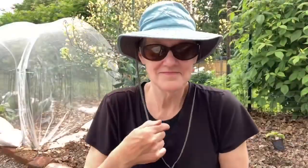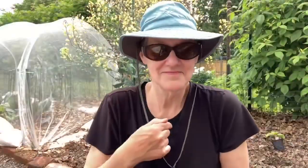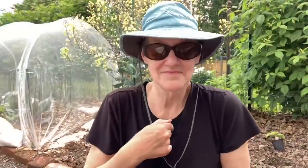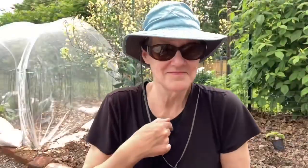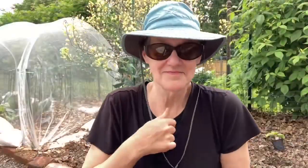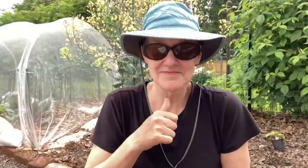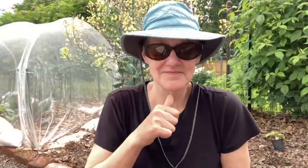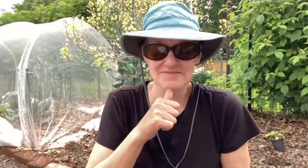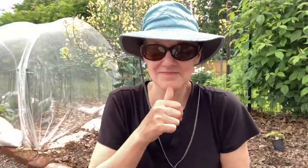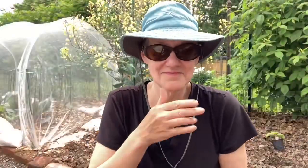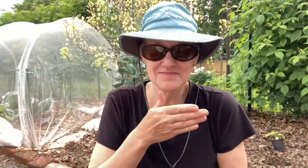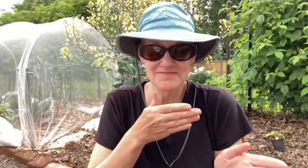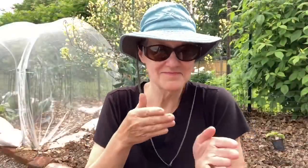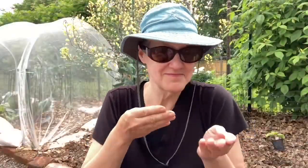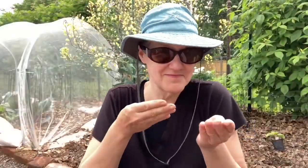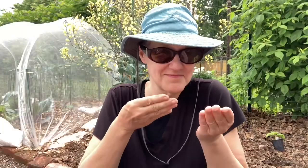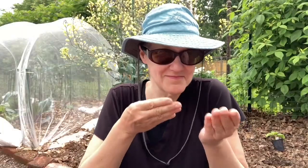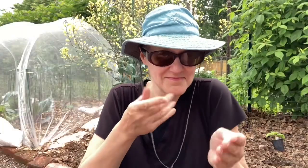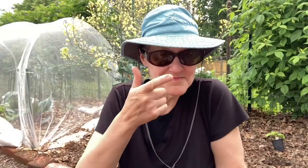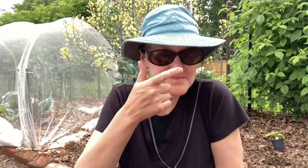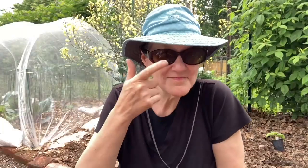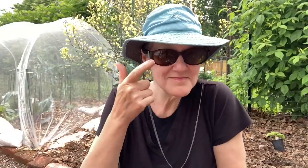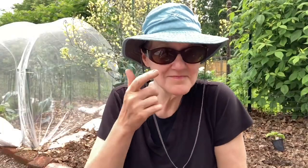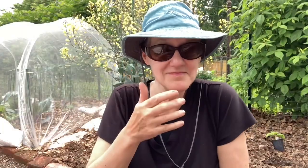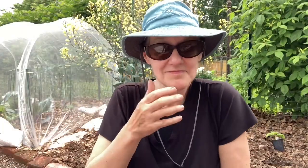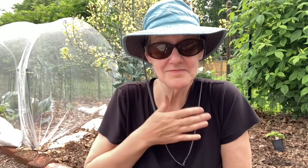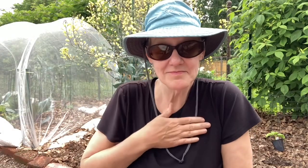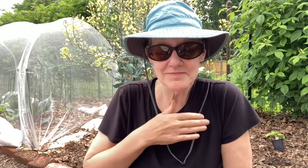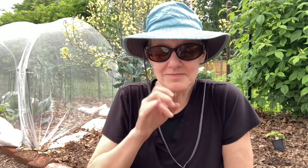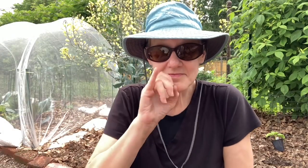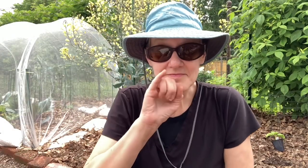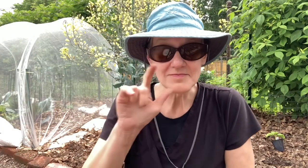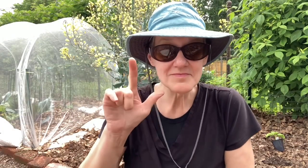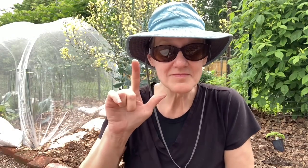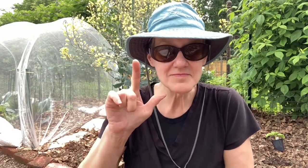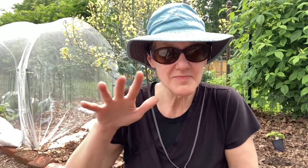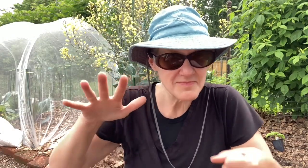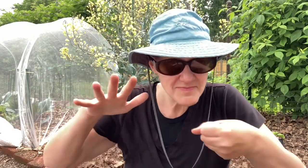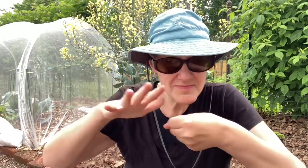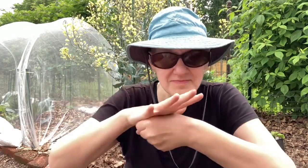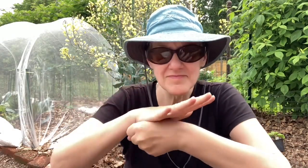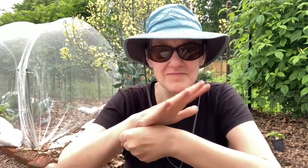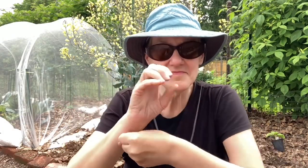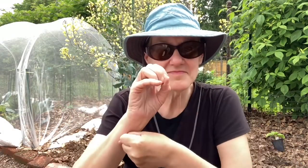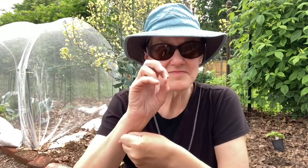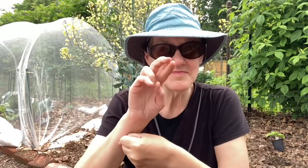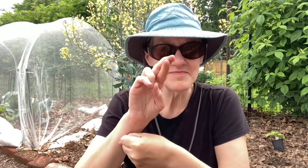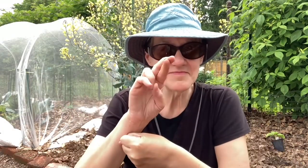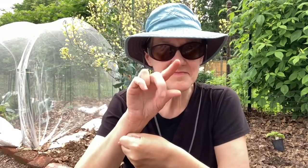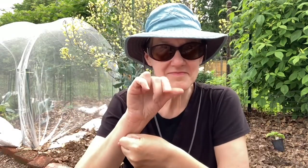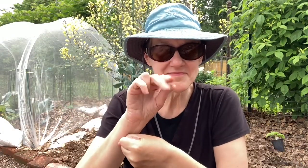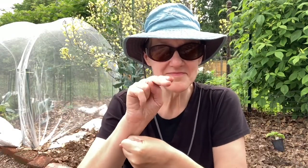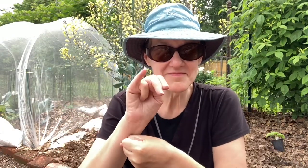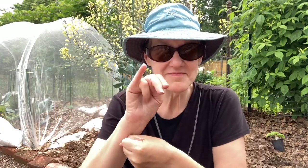I don't plan to feed my basil because my soil is already full of organic